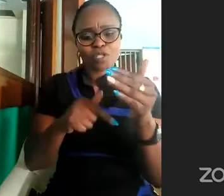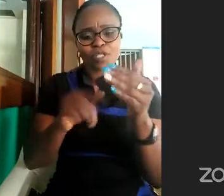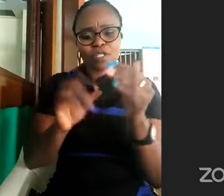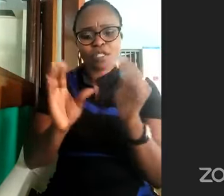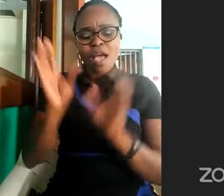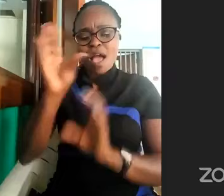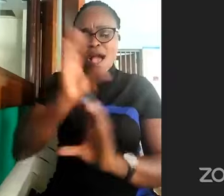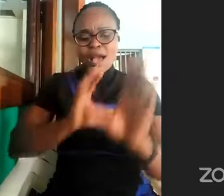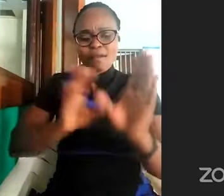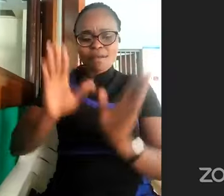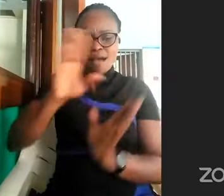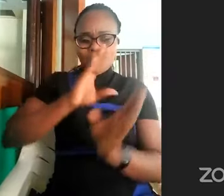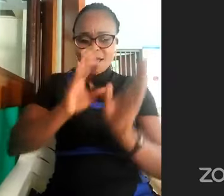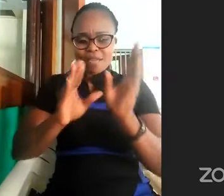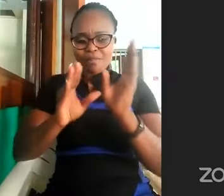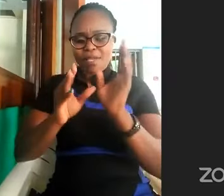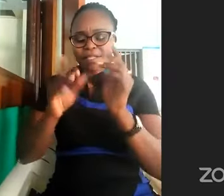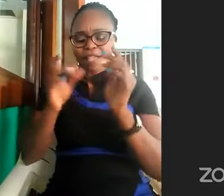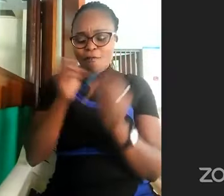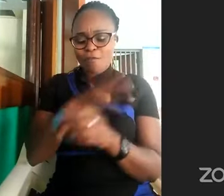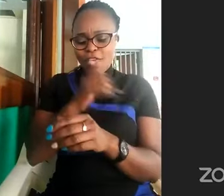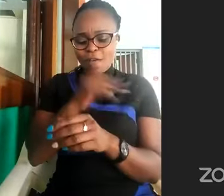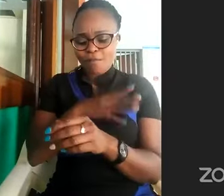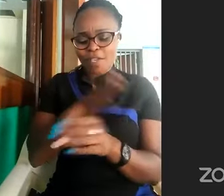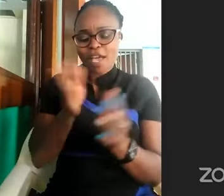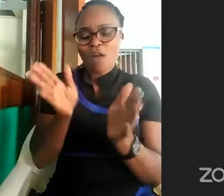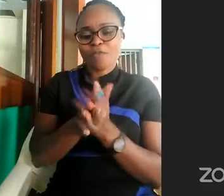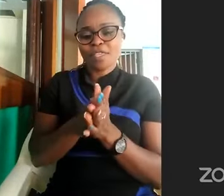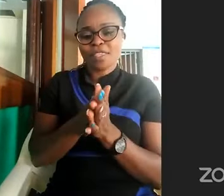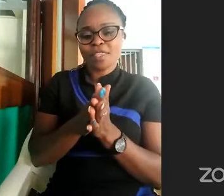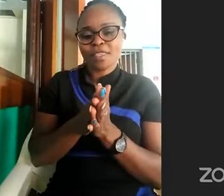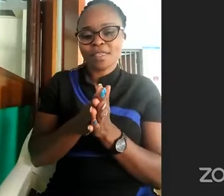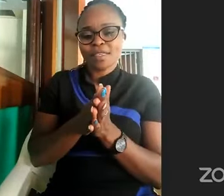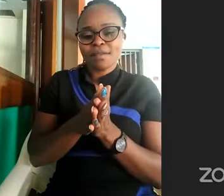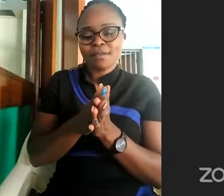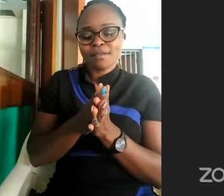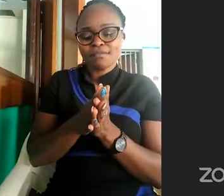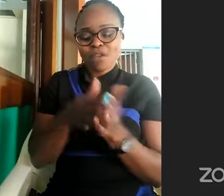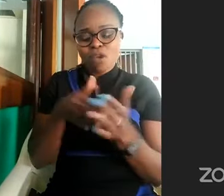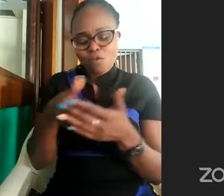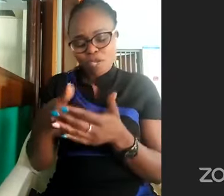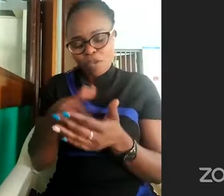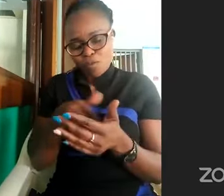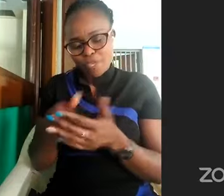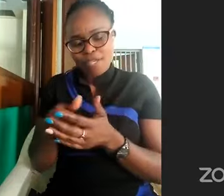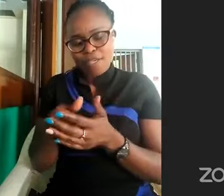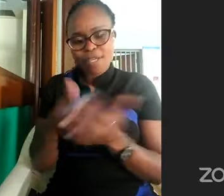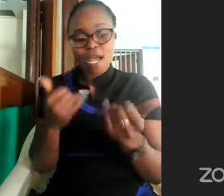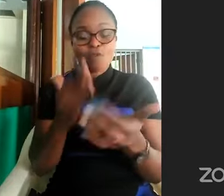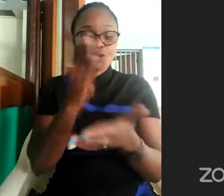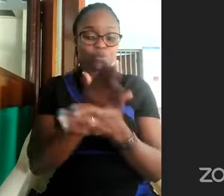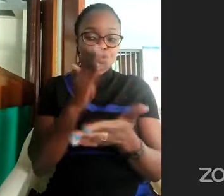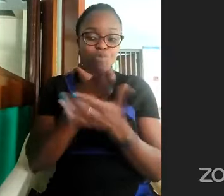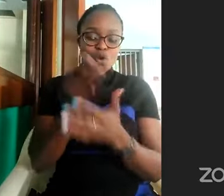and vulnerable. So due to the corruption, in the part of violence, the woman